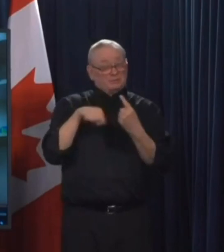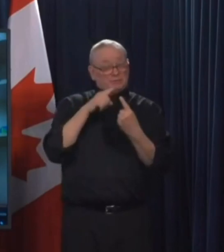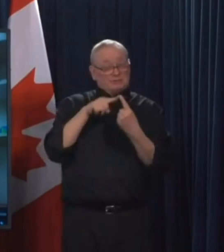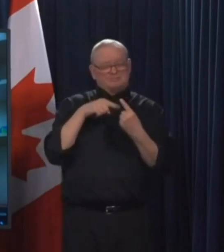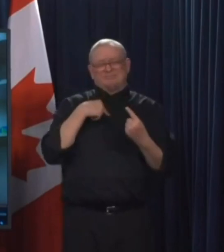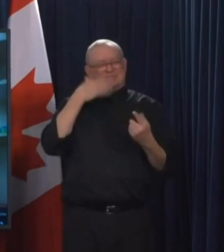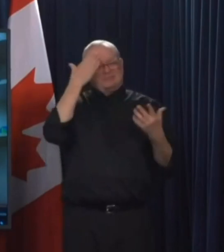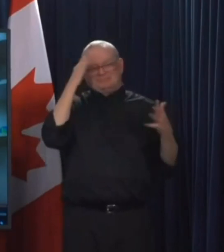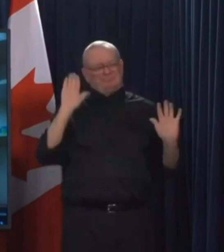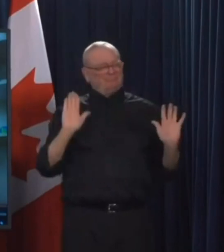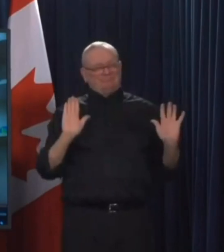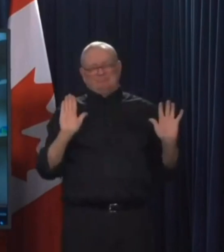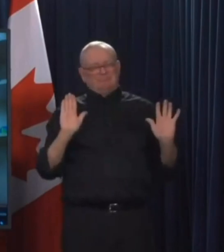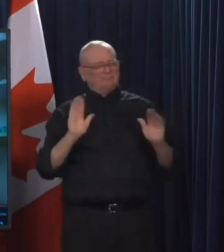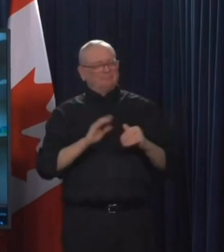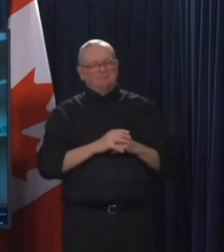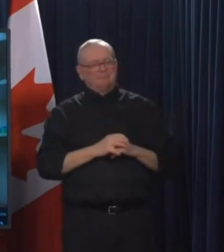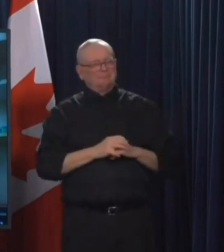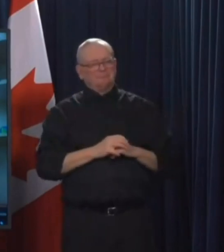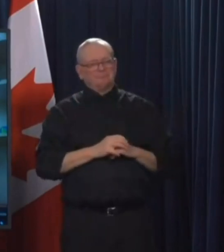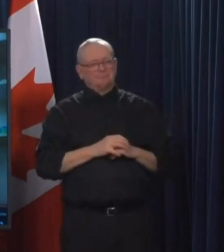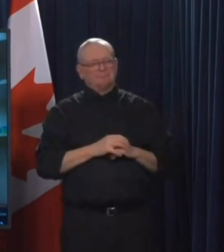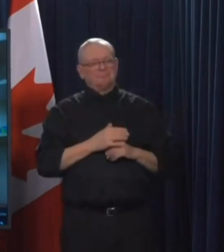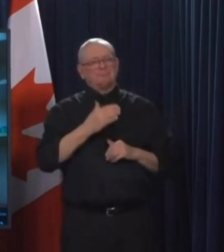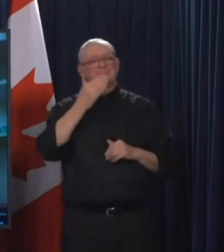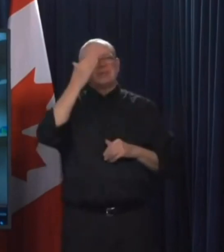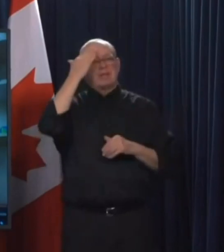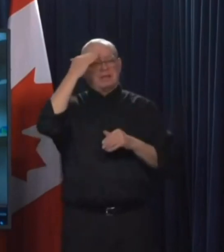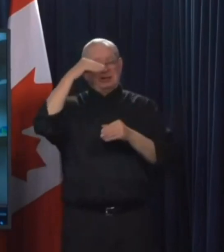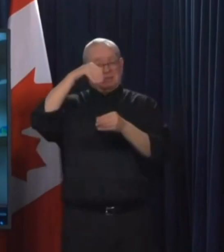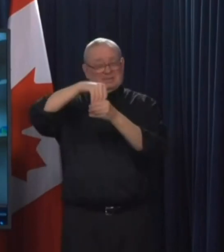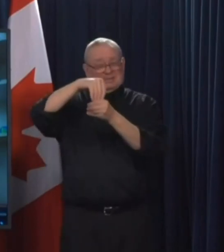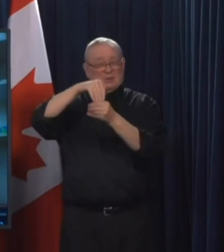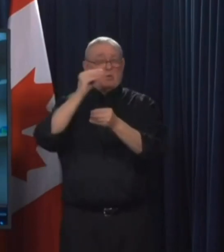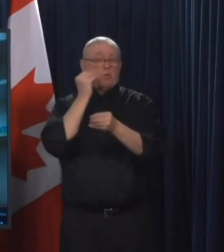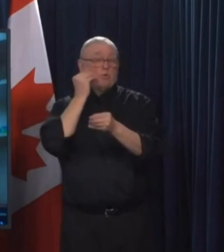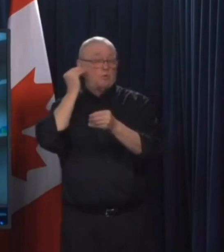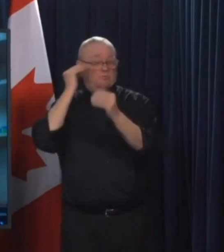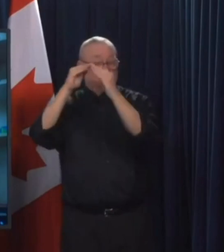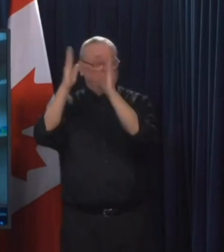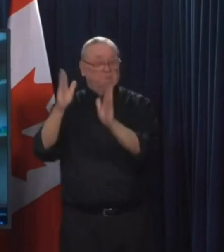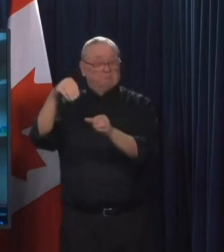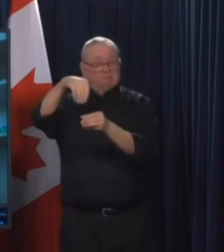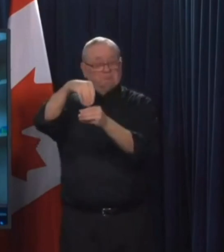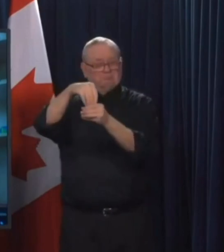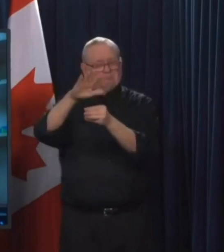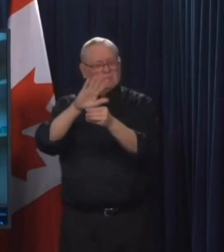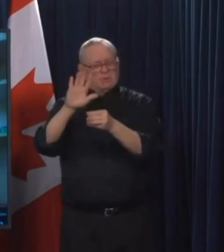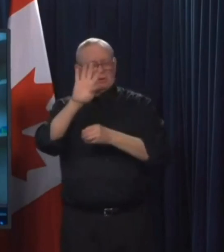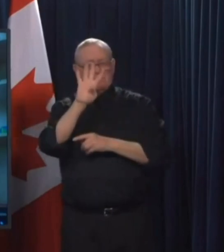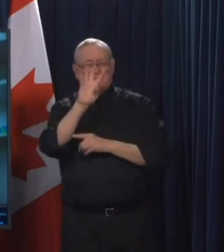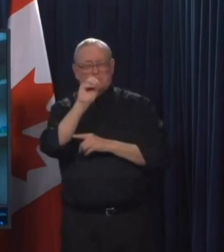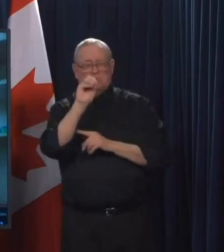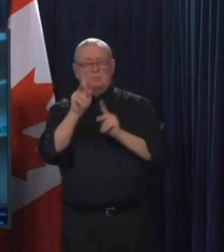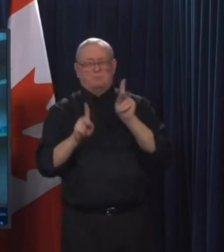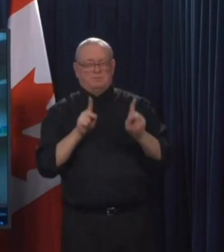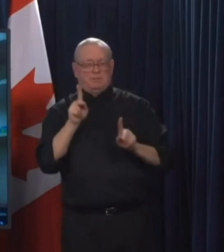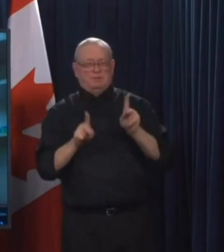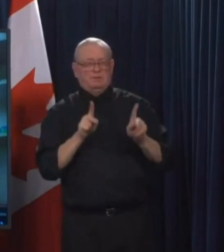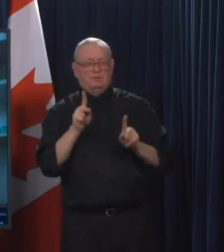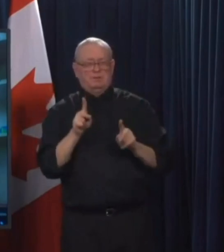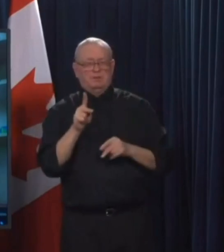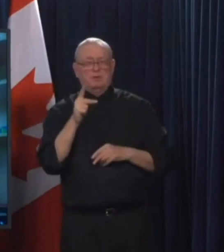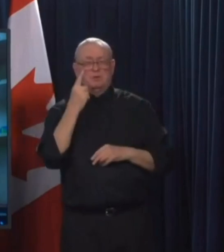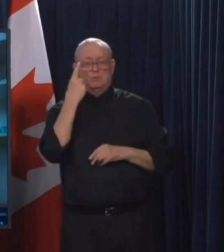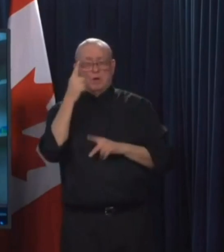home and that the source of the infection was someone who traveled from outside the country. And there was then transmission